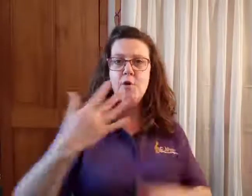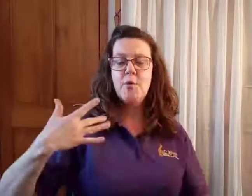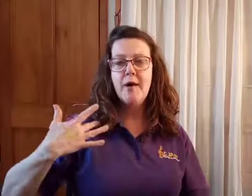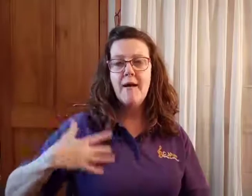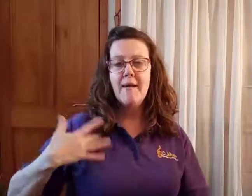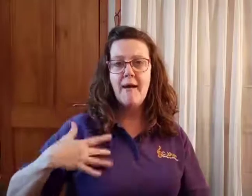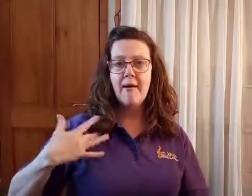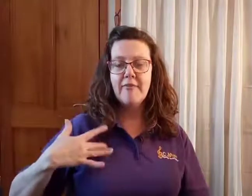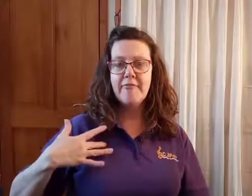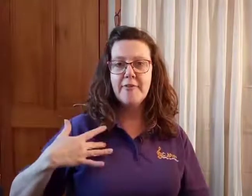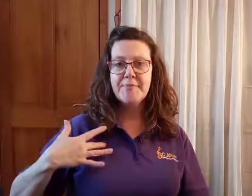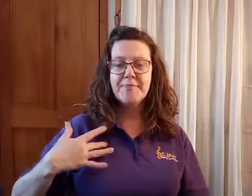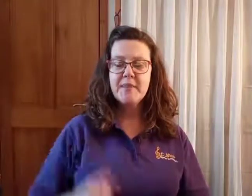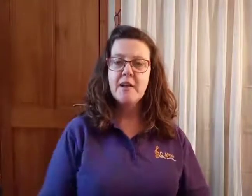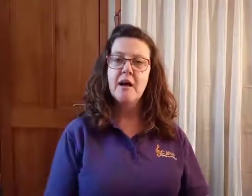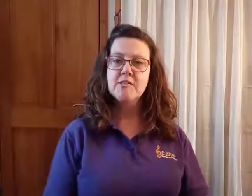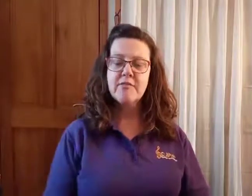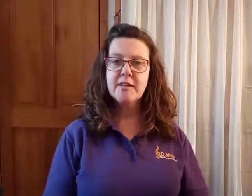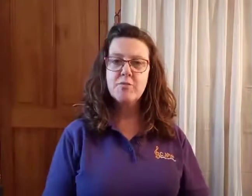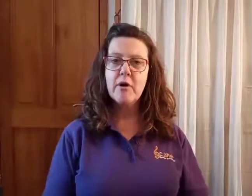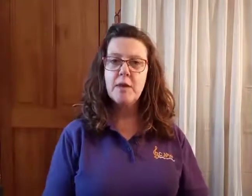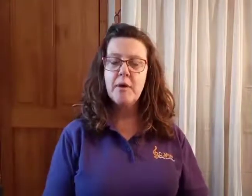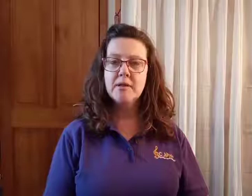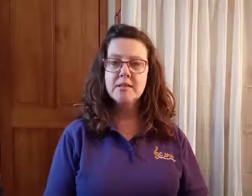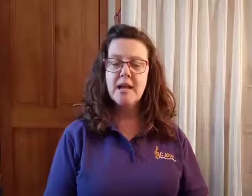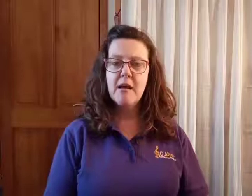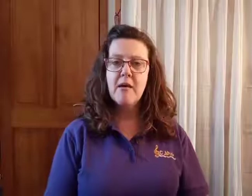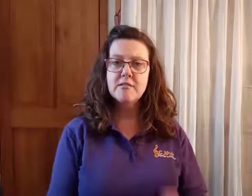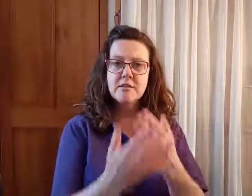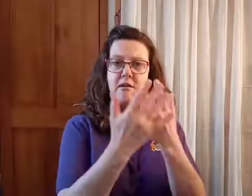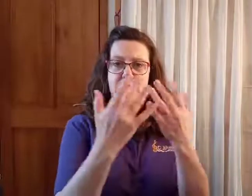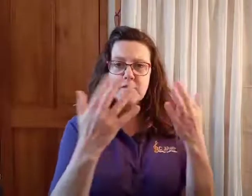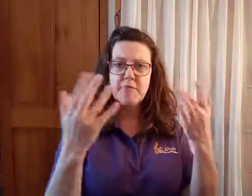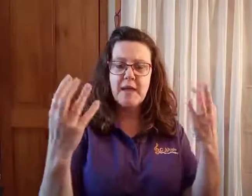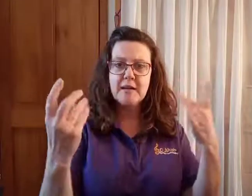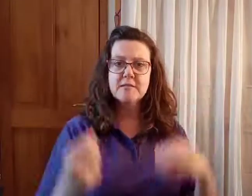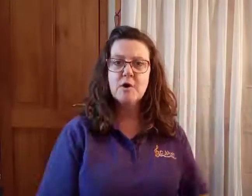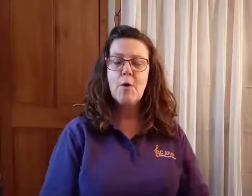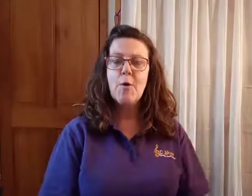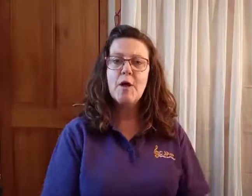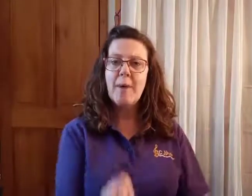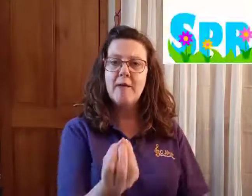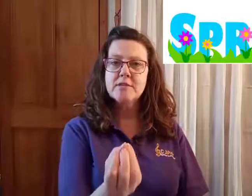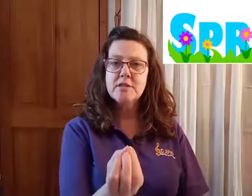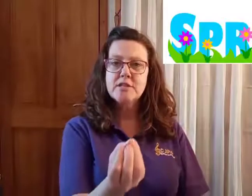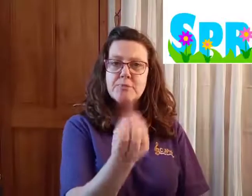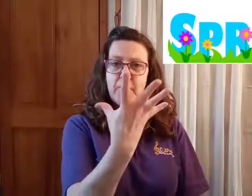new life. So that's why you might see lots and lots of things all about